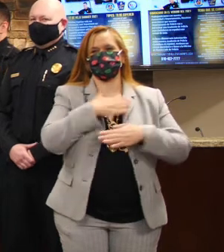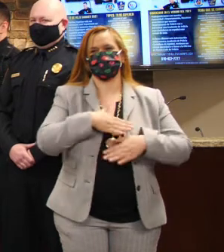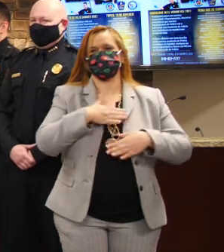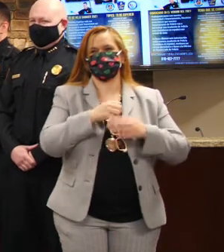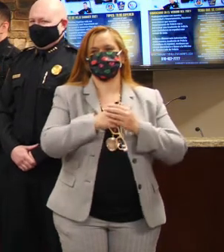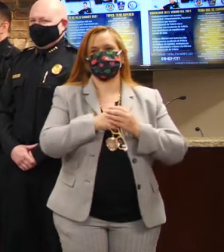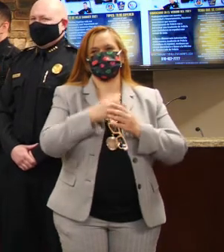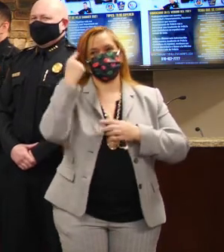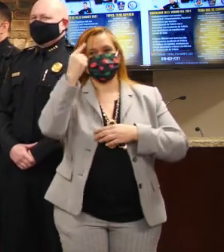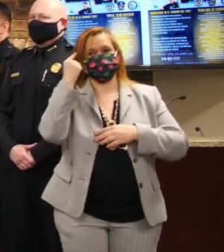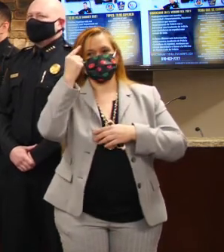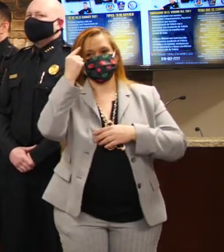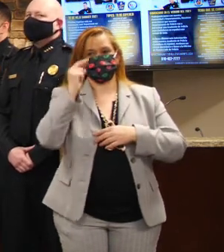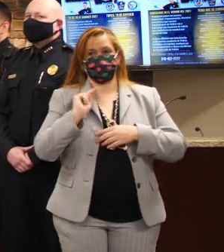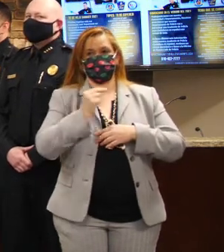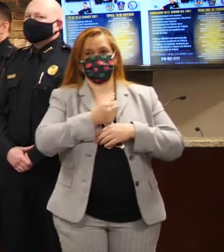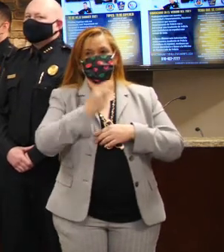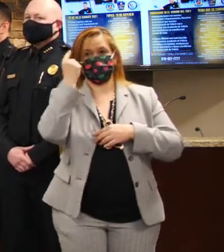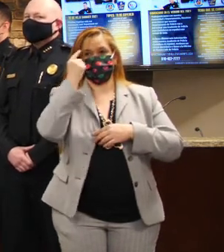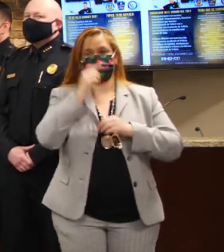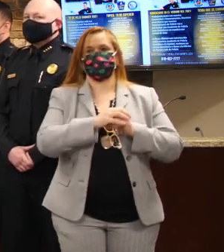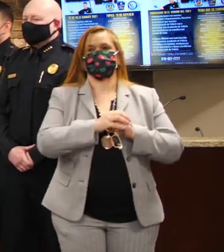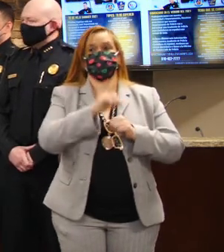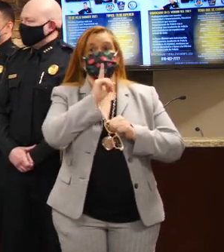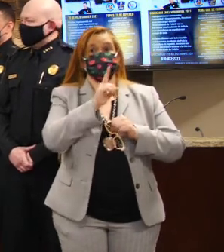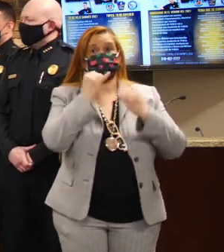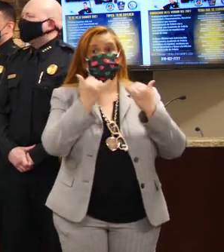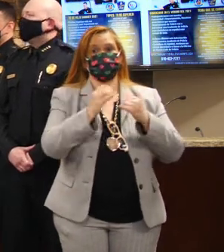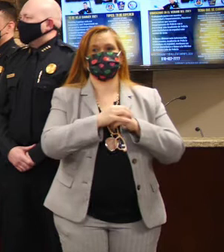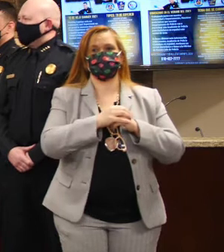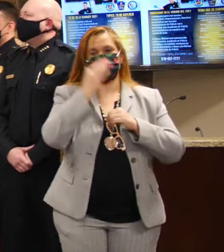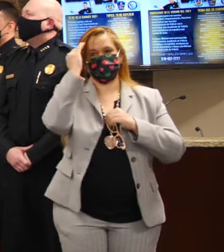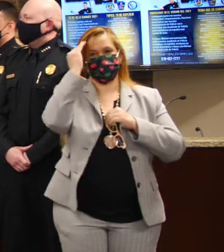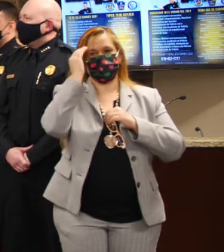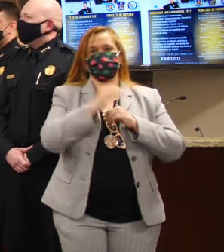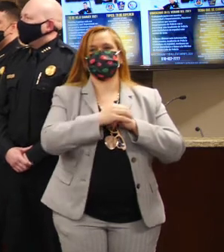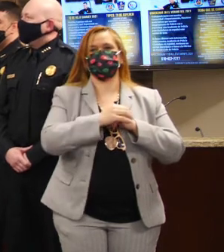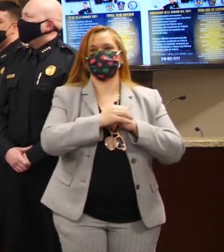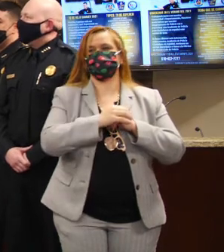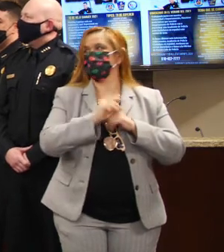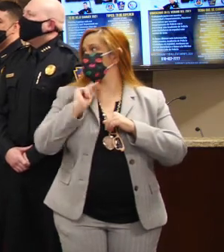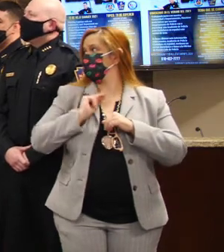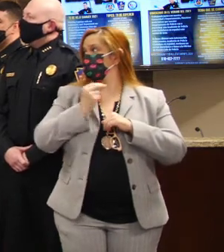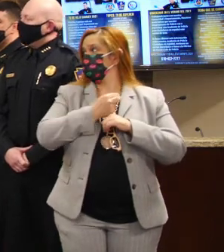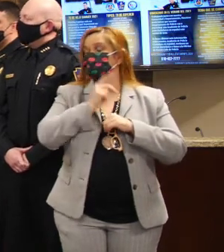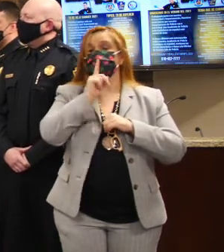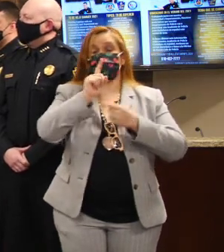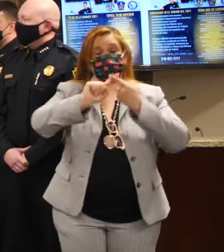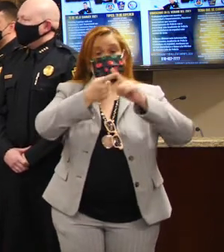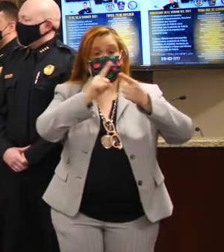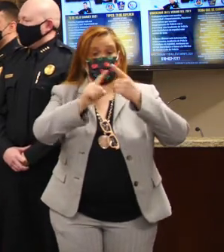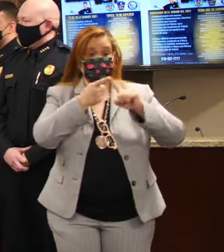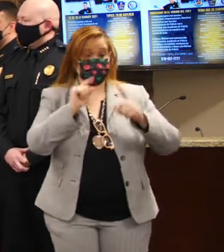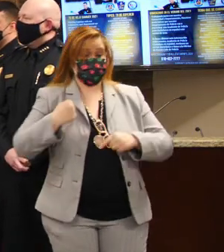que muchos piensan, porque me lo han dicho muchas veces en la calle, piensan que nosotros somos, no somos amigos, somos gente también,